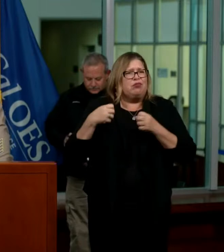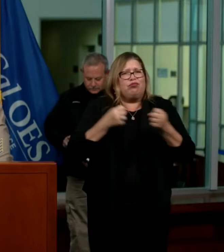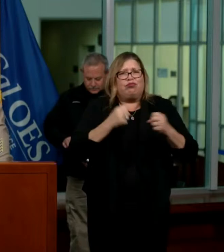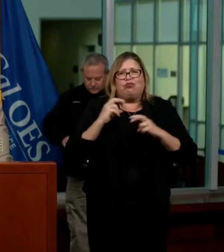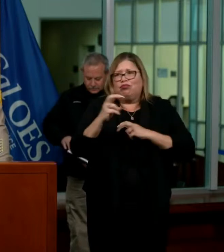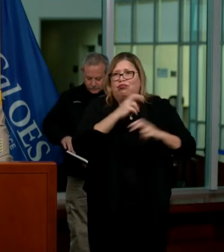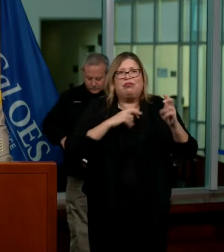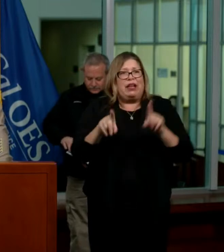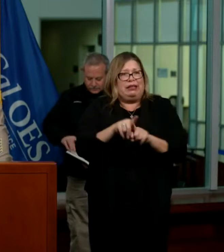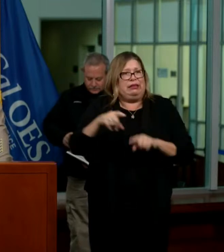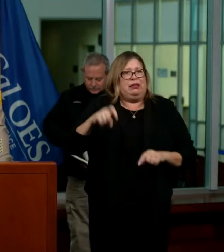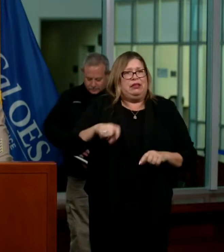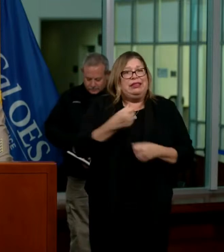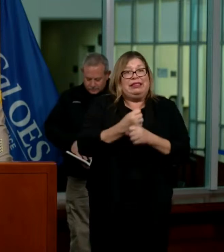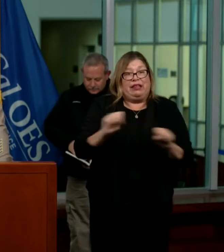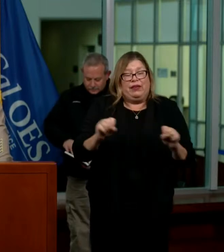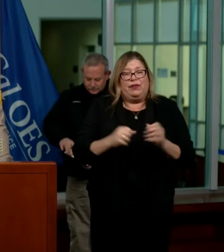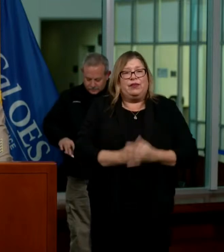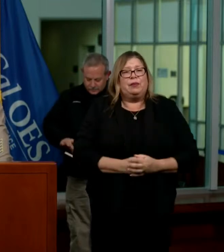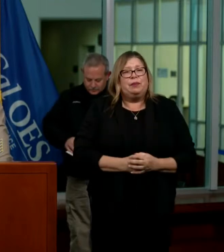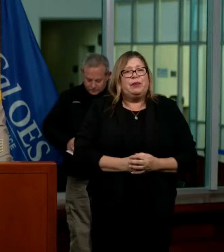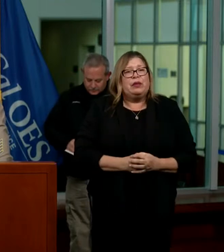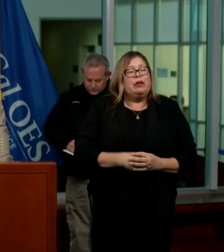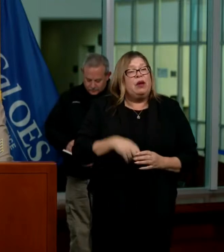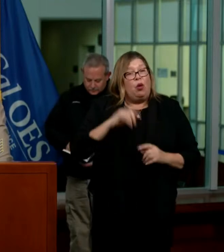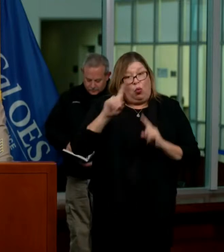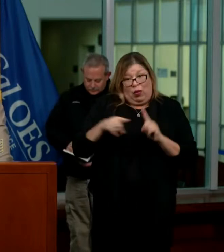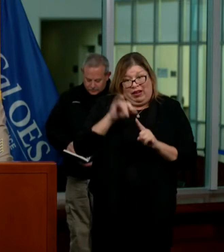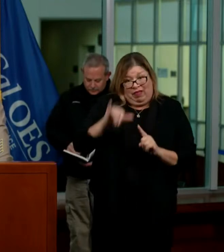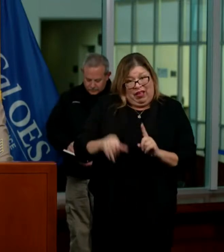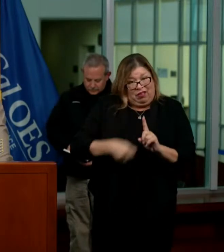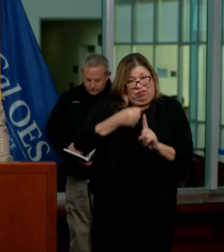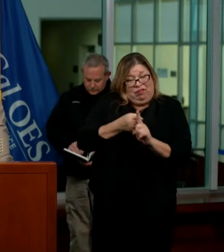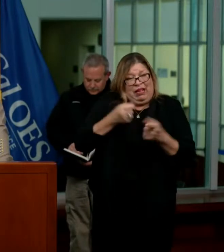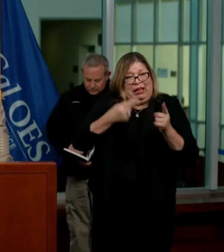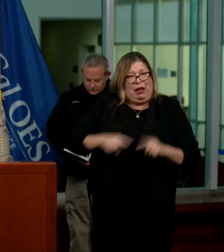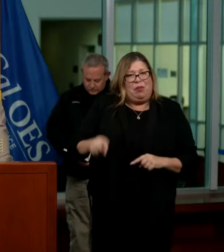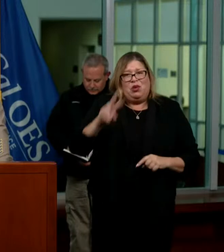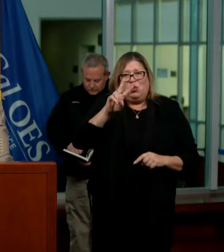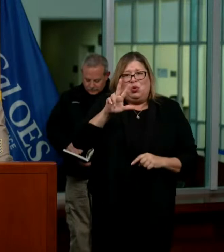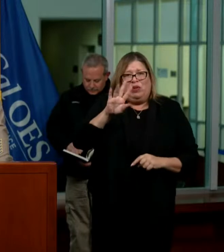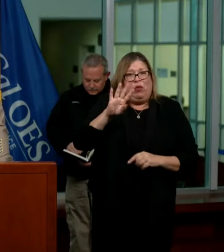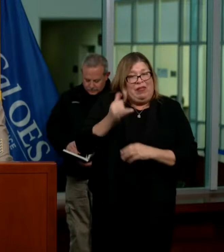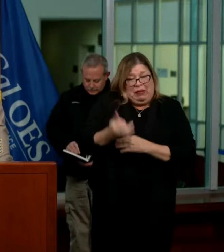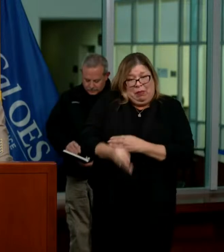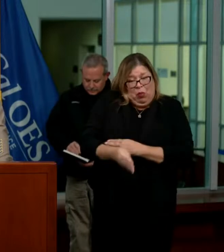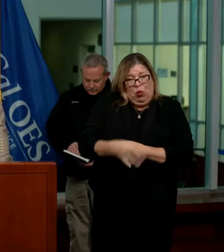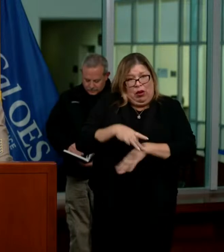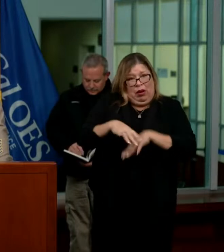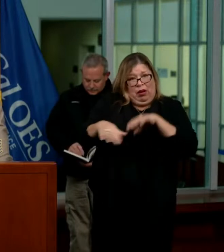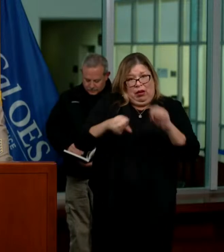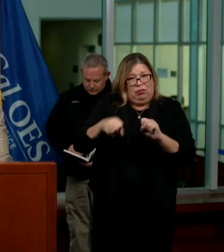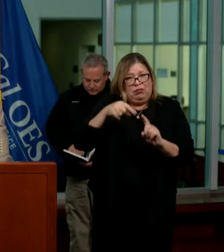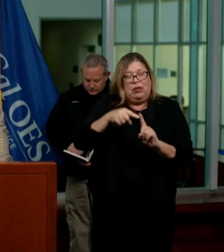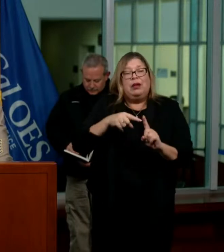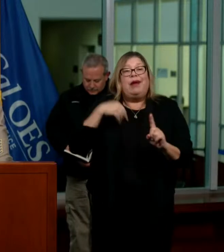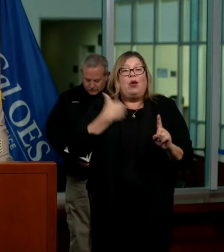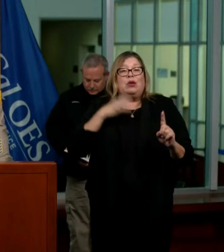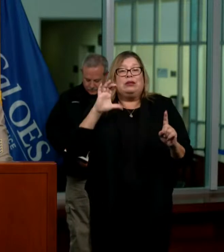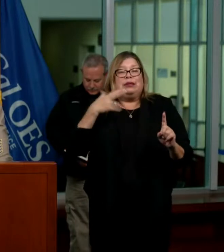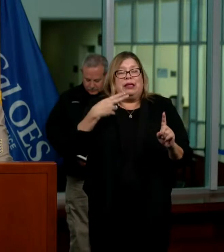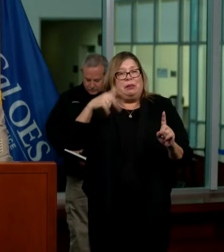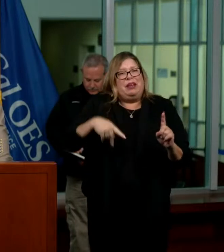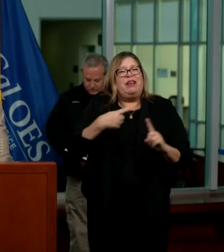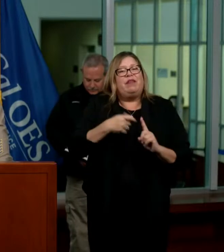incident occurred, like it's been stated, around 2:34 a.m. this morning, CHP officers from the Humboldt area, our